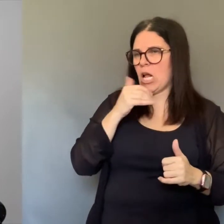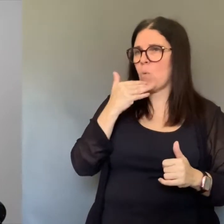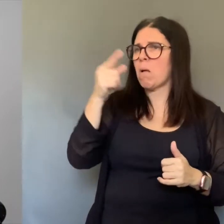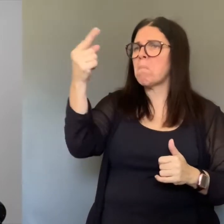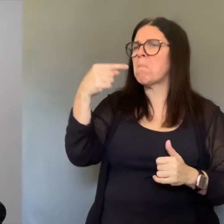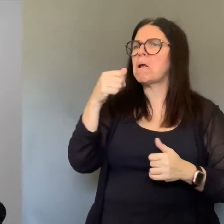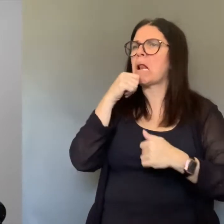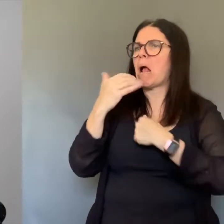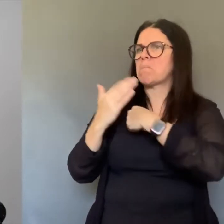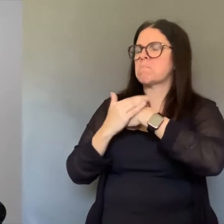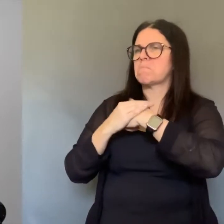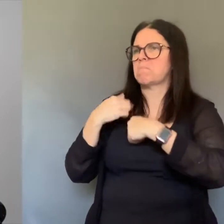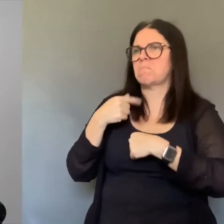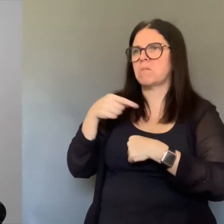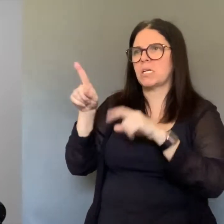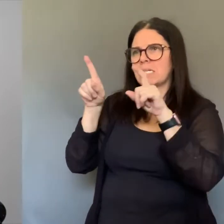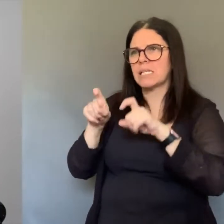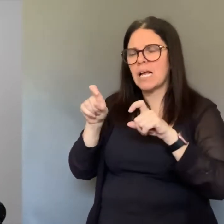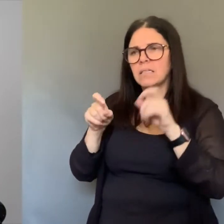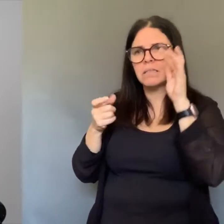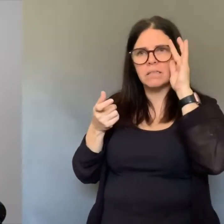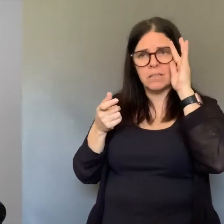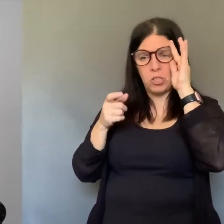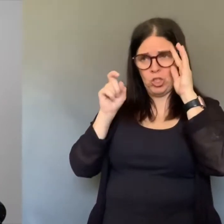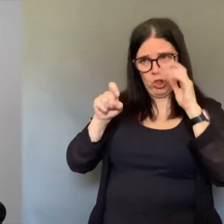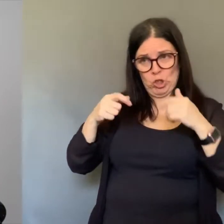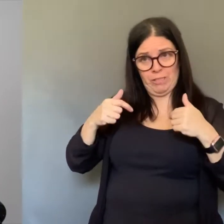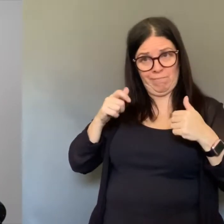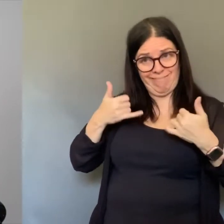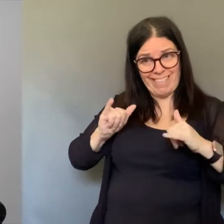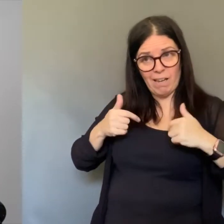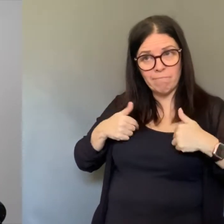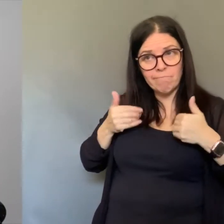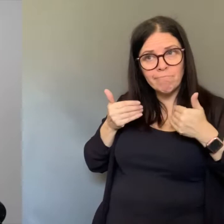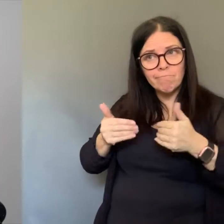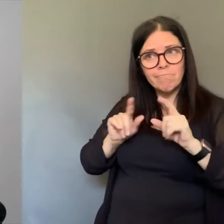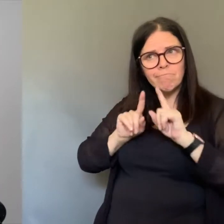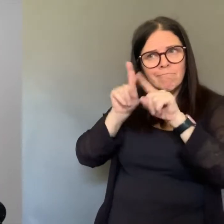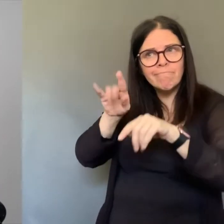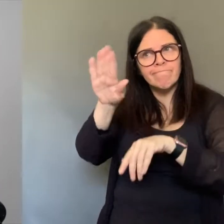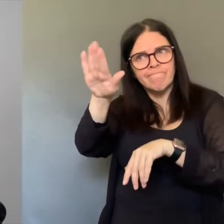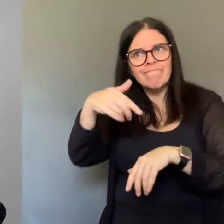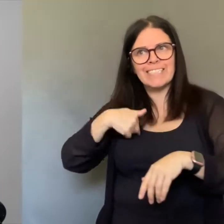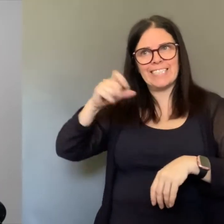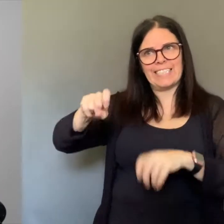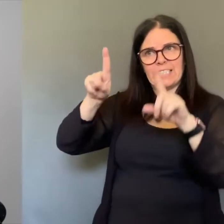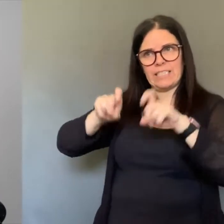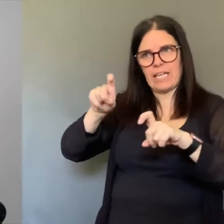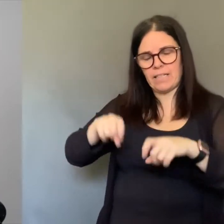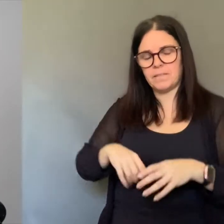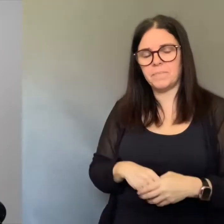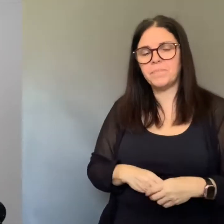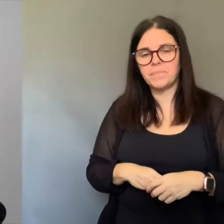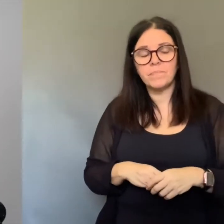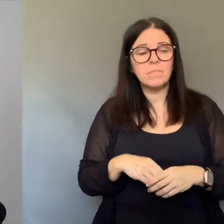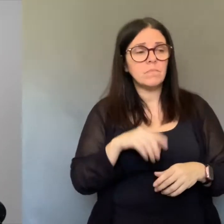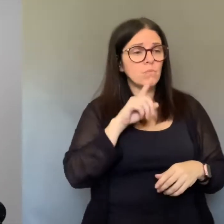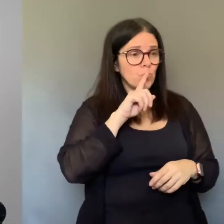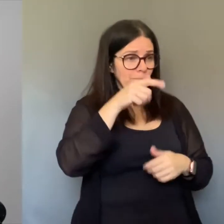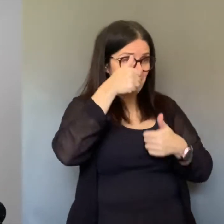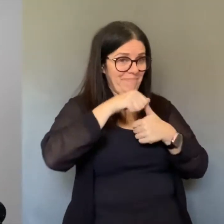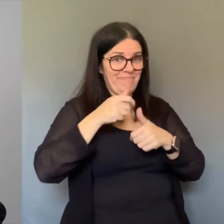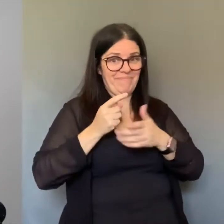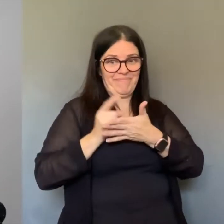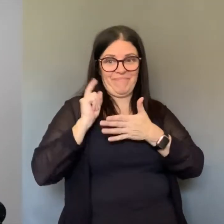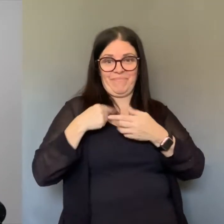them to still go to an assessment center or to see a physician? Well, if you, we, the, Working with the Essex County